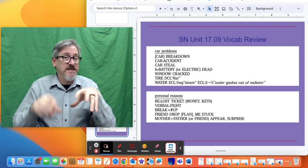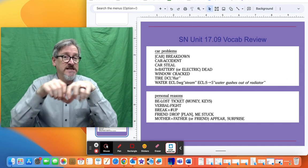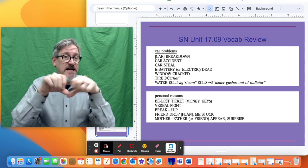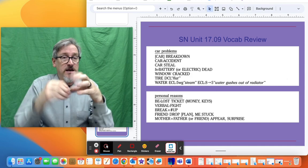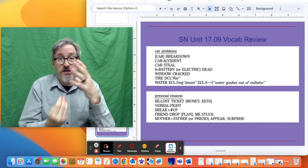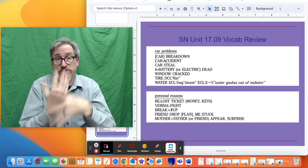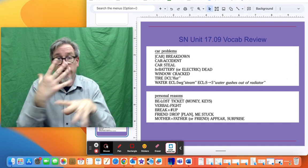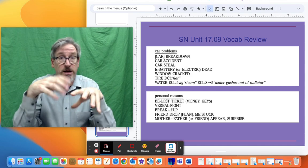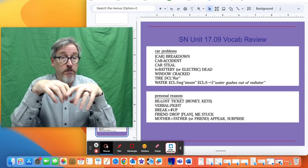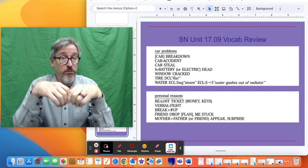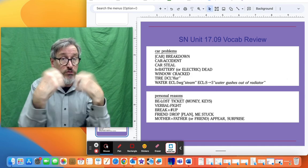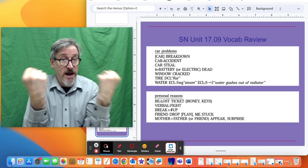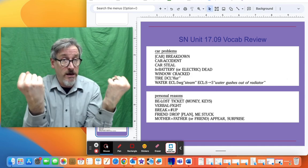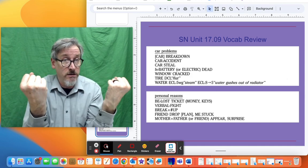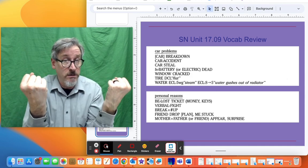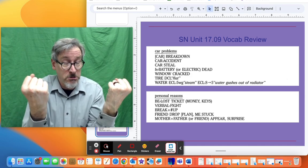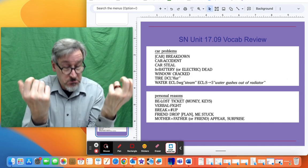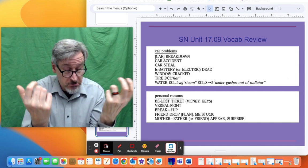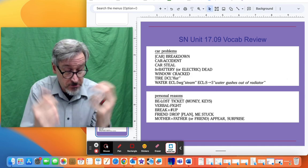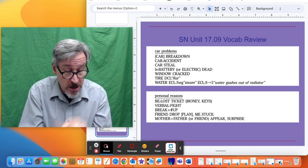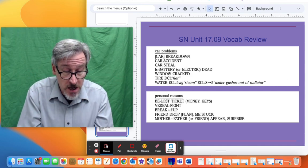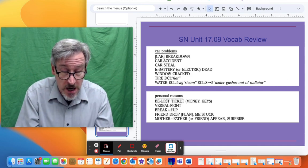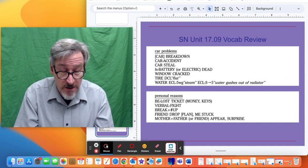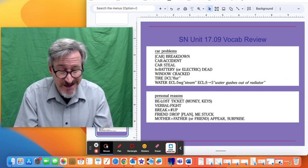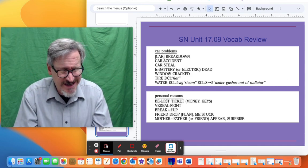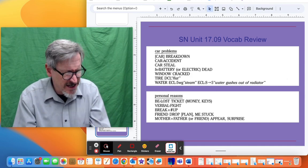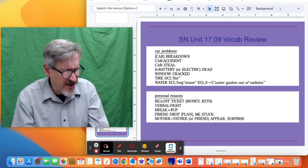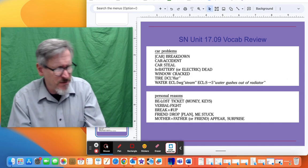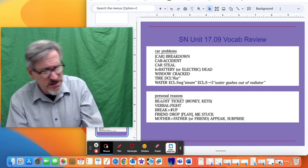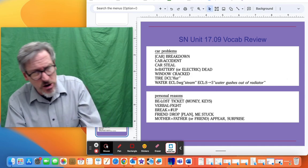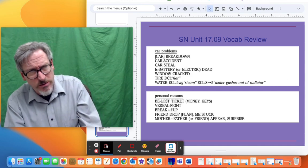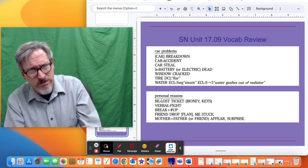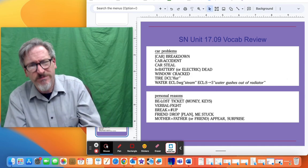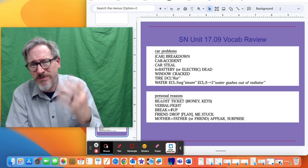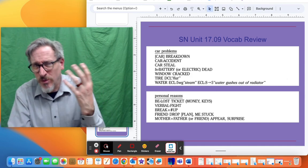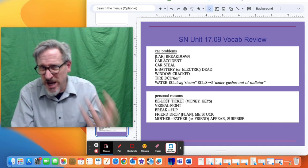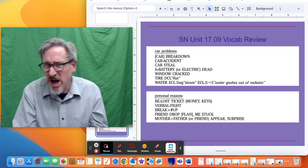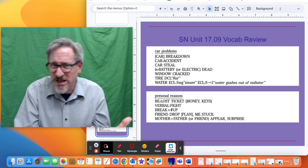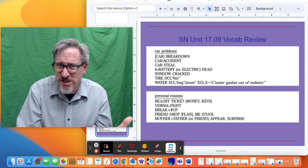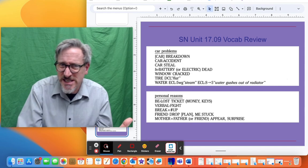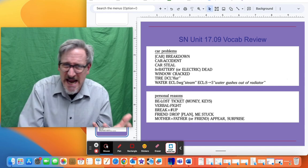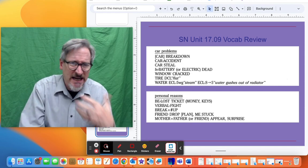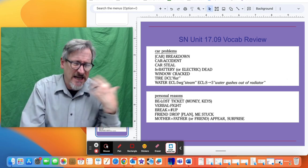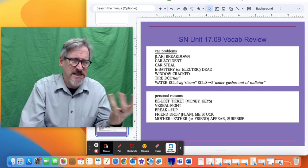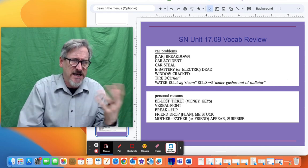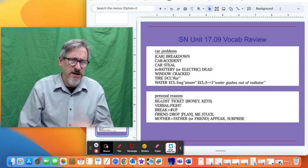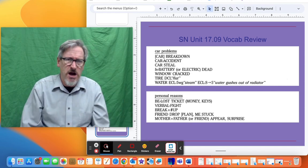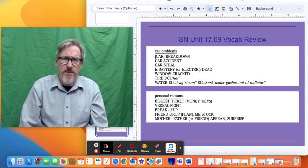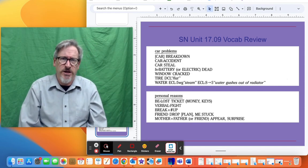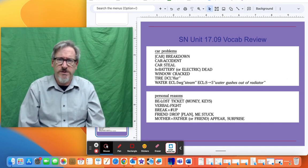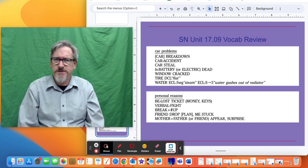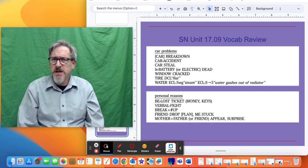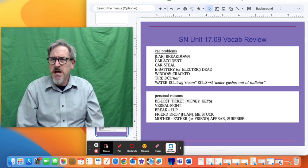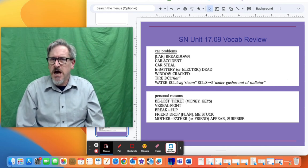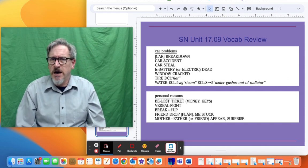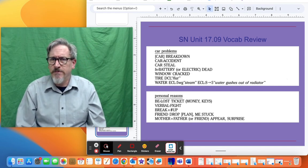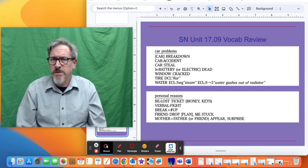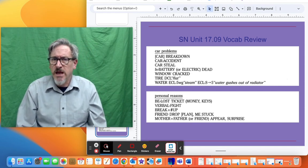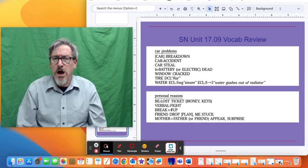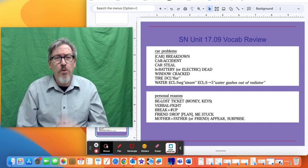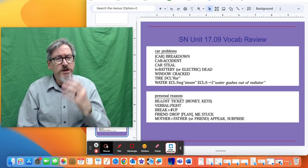still sign spring break. It's technically a misnomer, but we understand it. It's in common use.